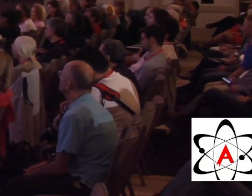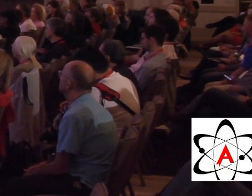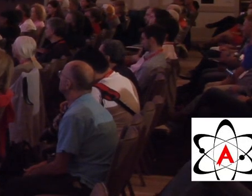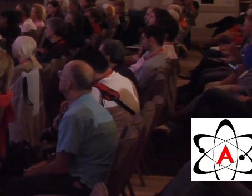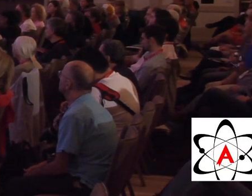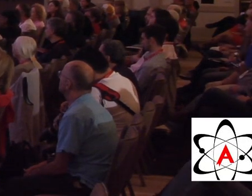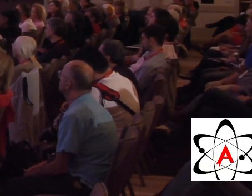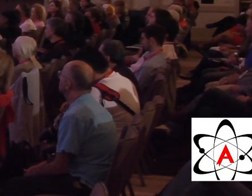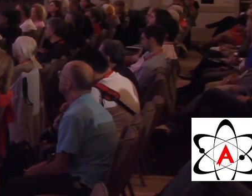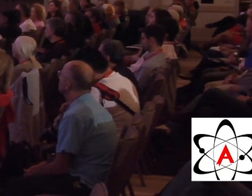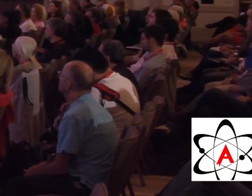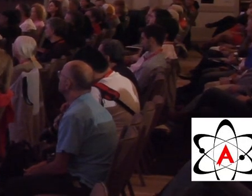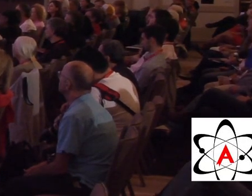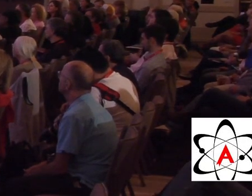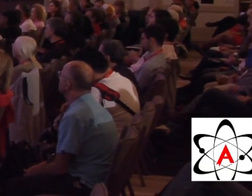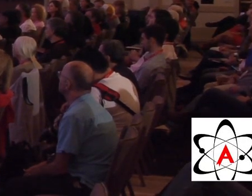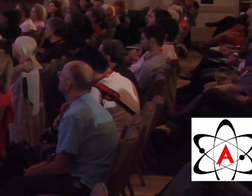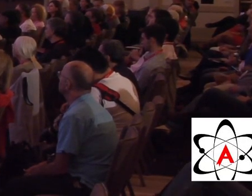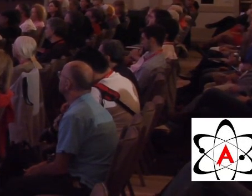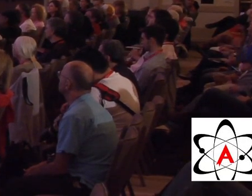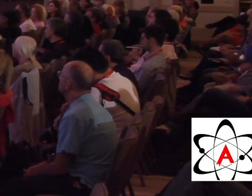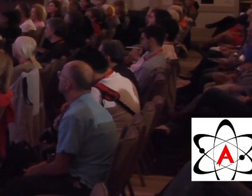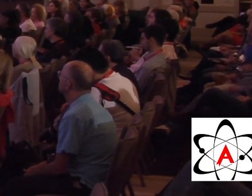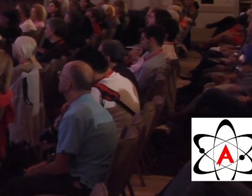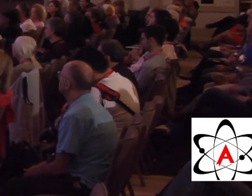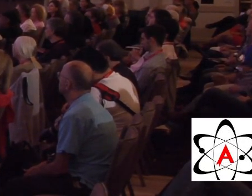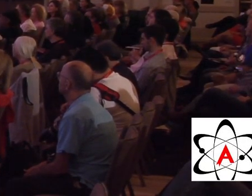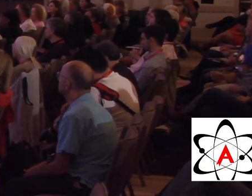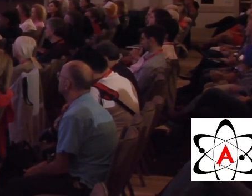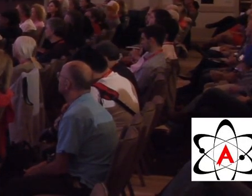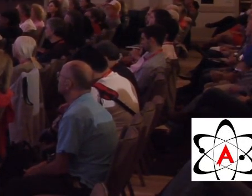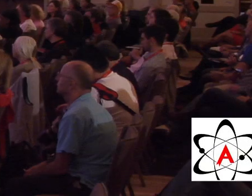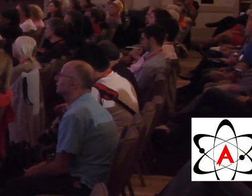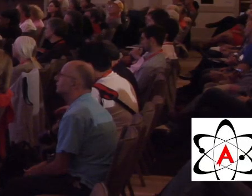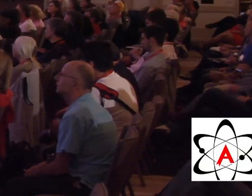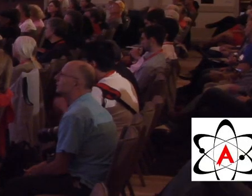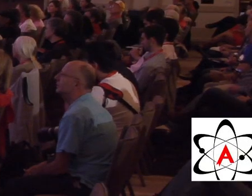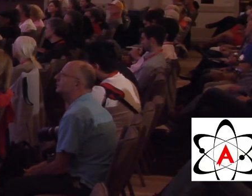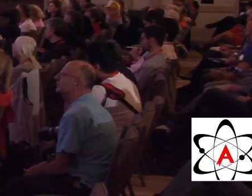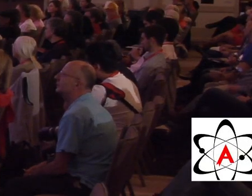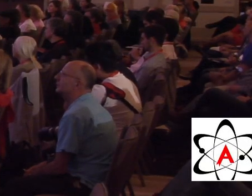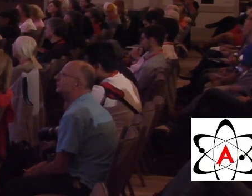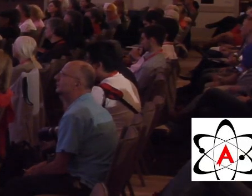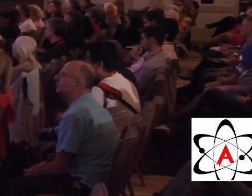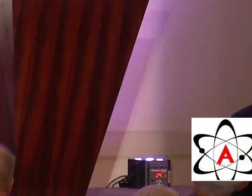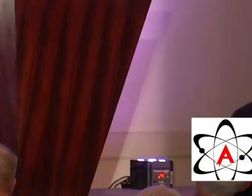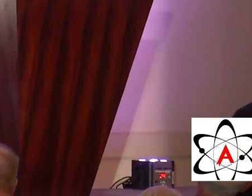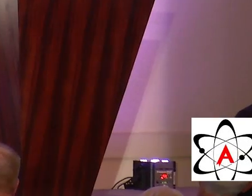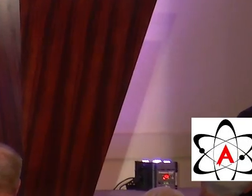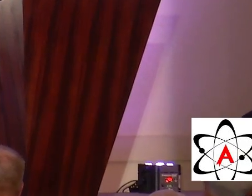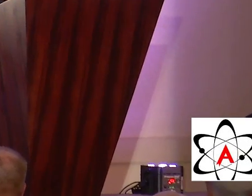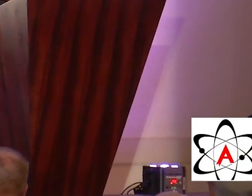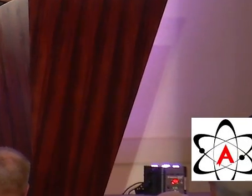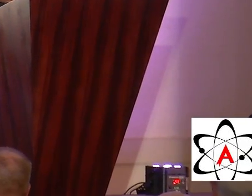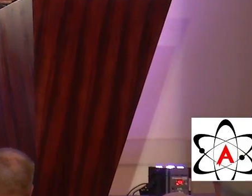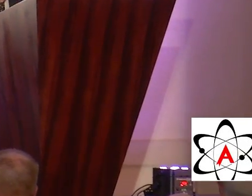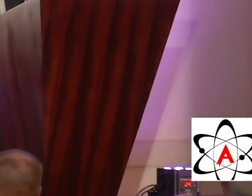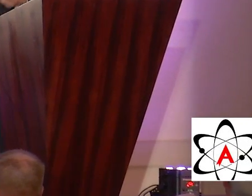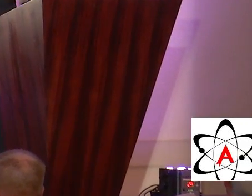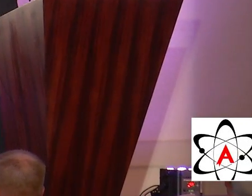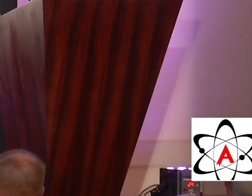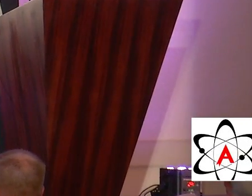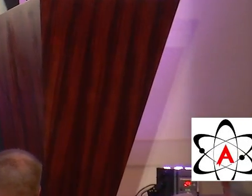forever, I've been worried about making an atheist economy. We have to create and nurture an atheist